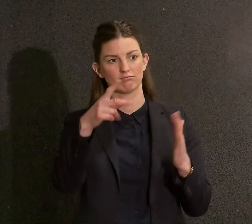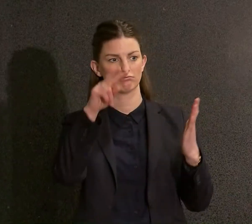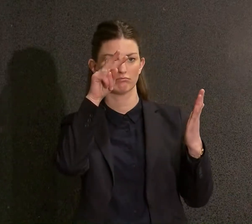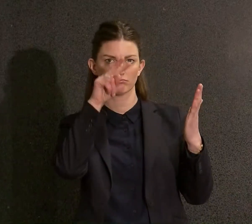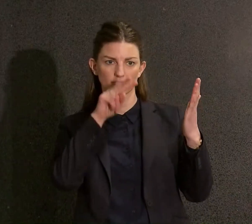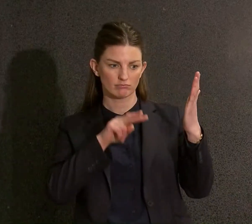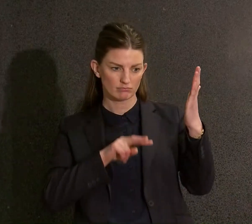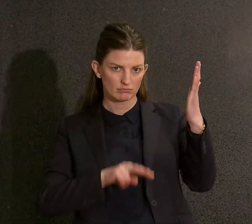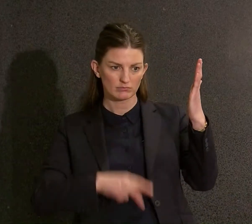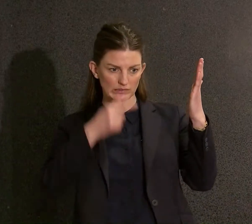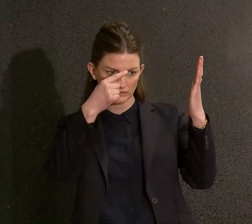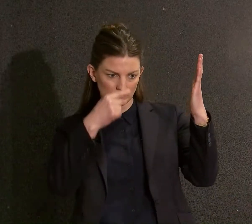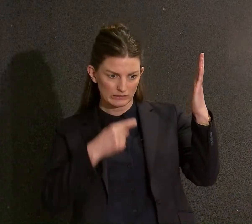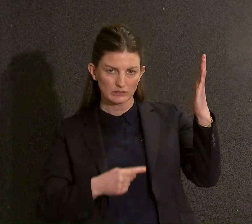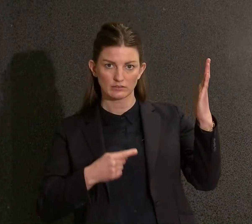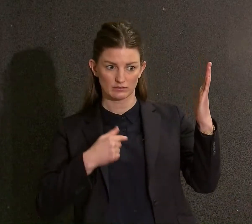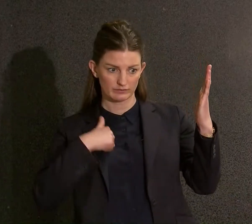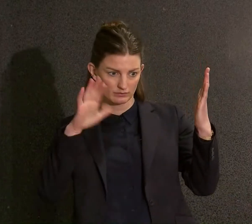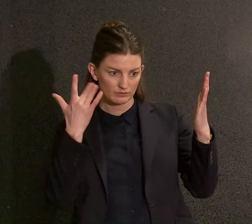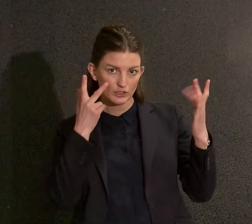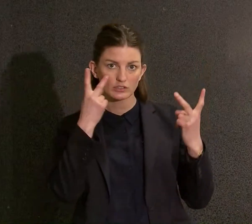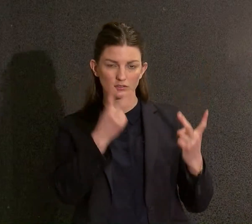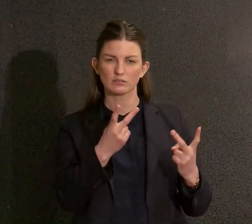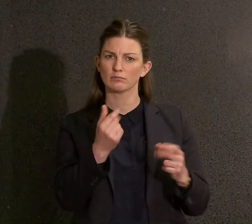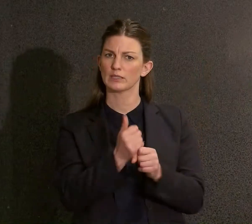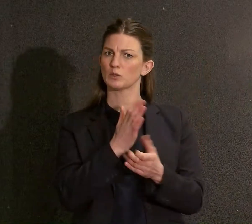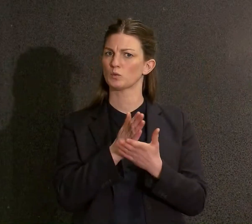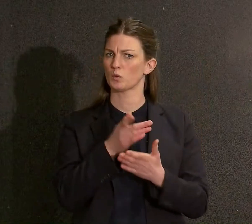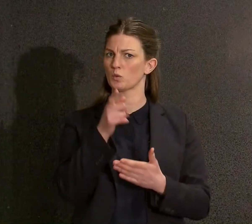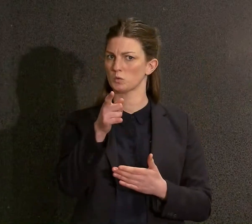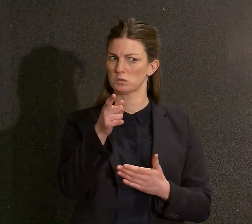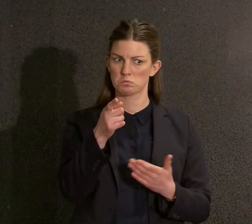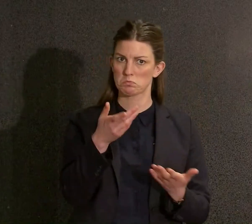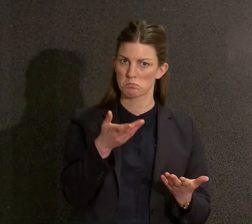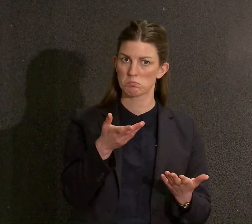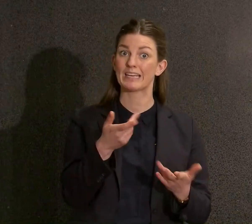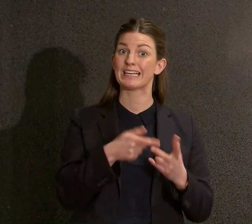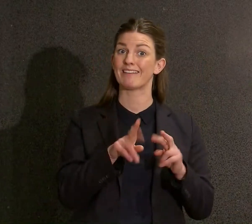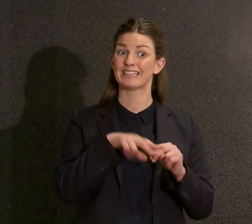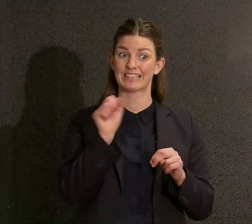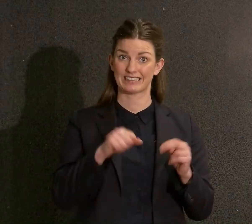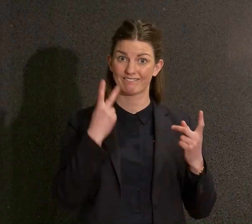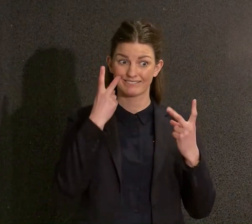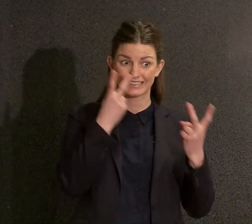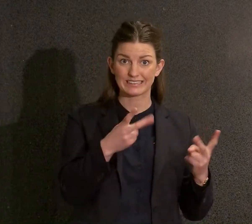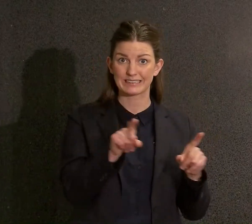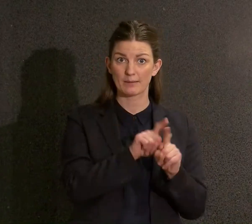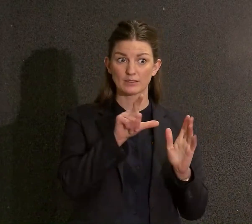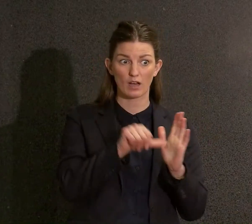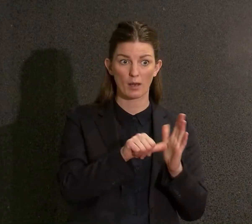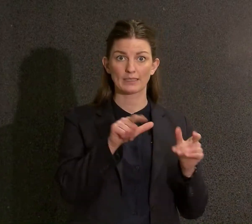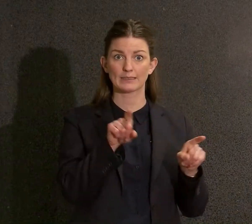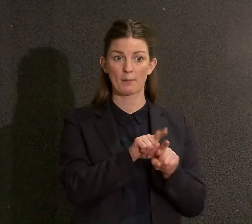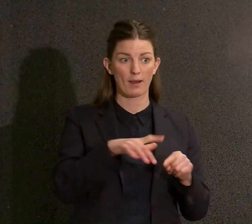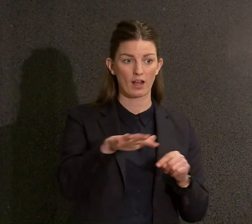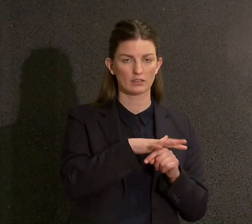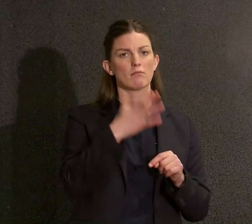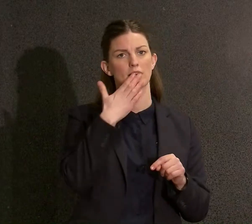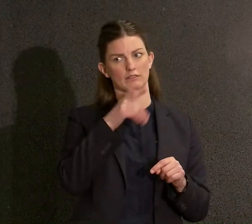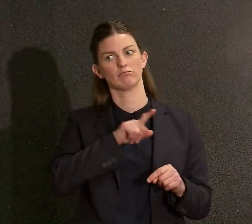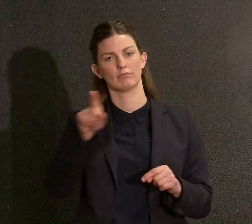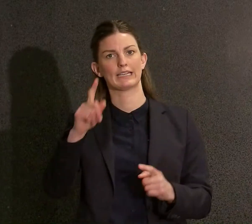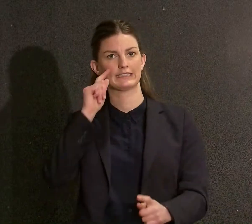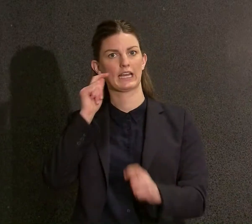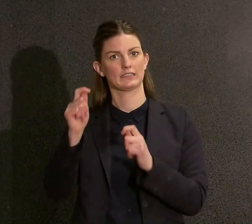to have a look at the website, just double check whether you might have been anywhere near those places at the relevant times, and if you were, please go and